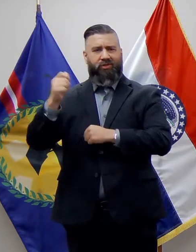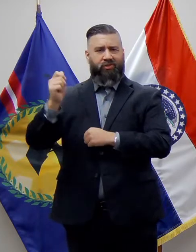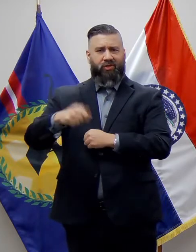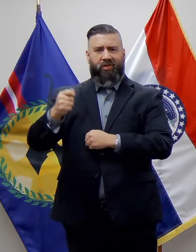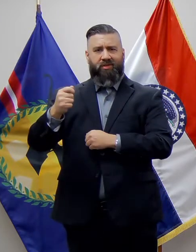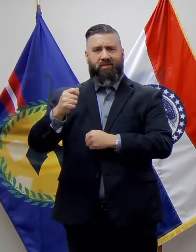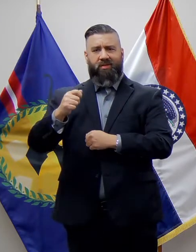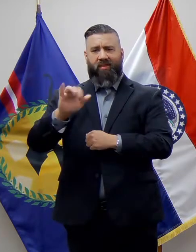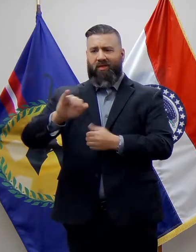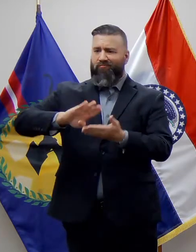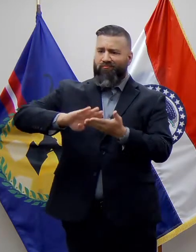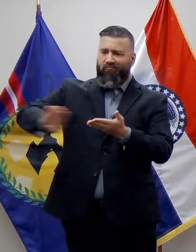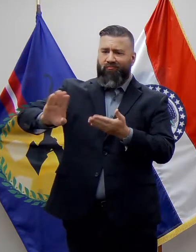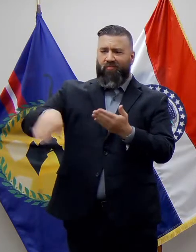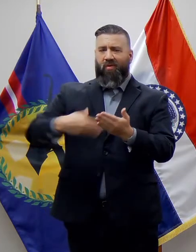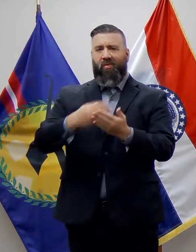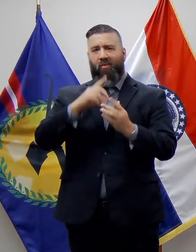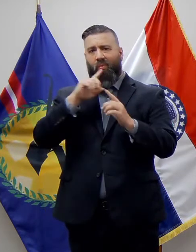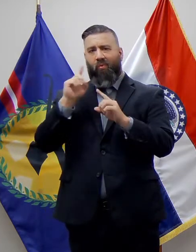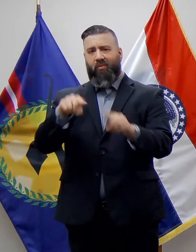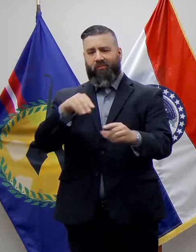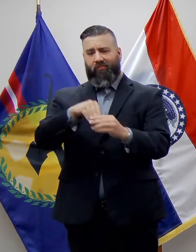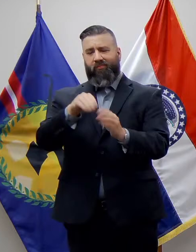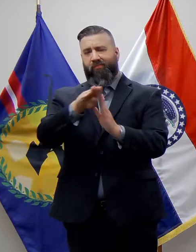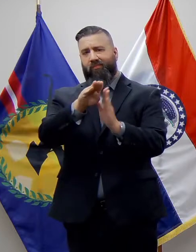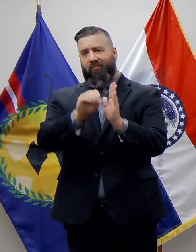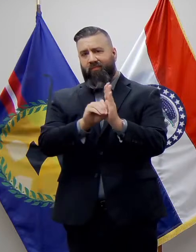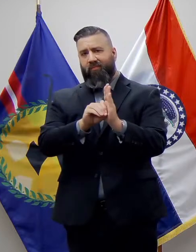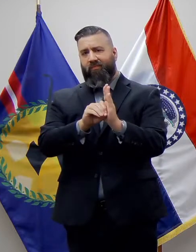public health orders in Missouri,